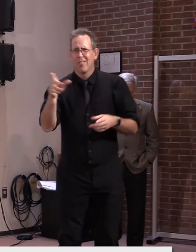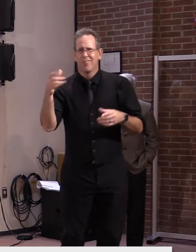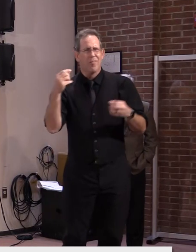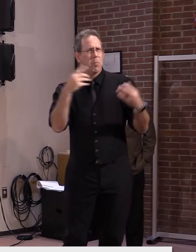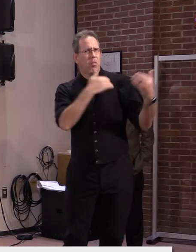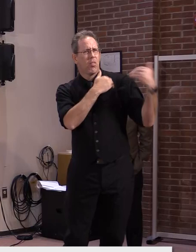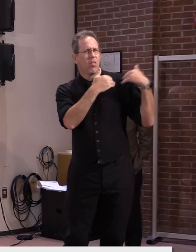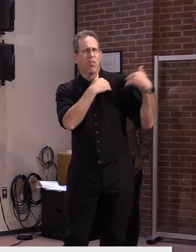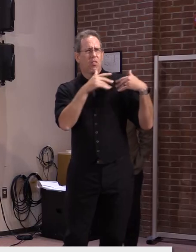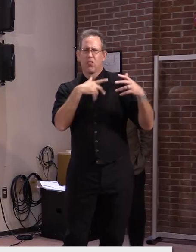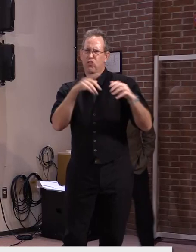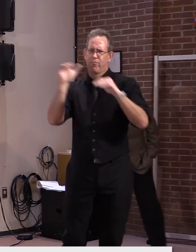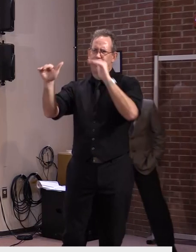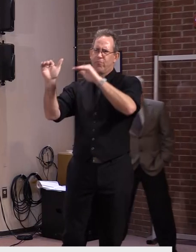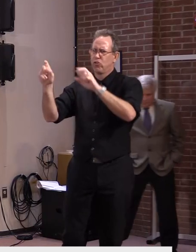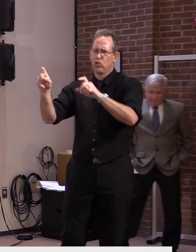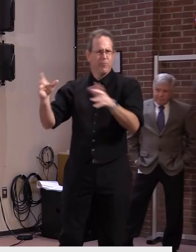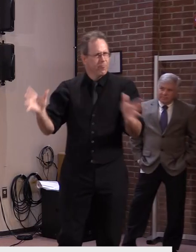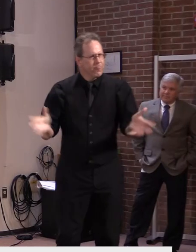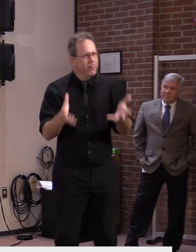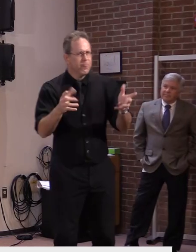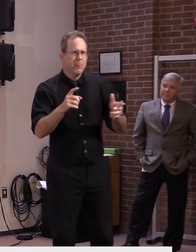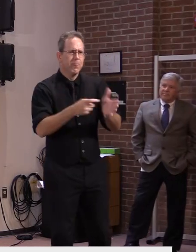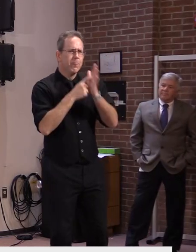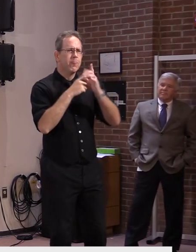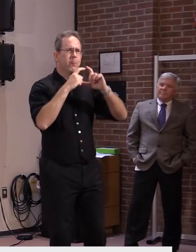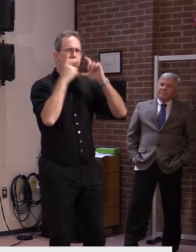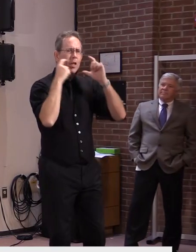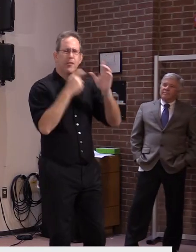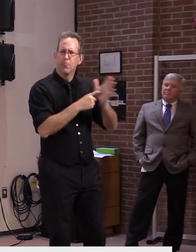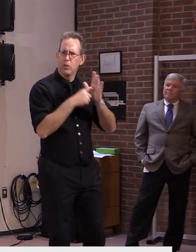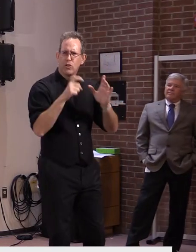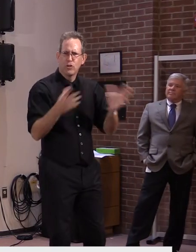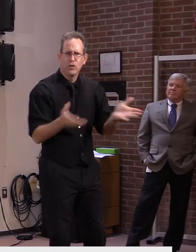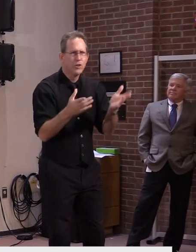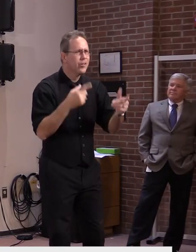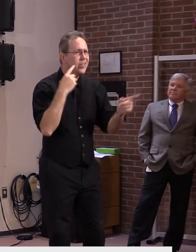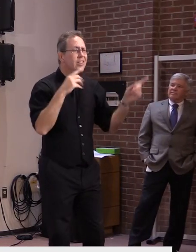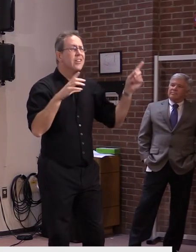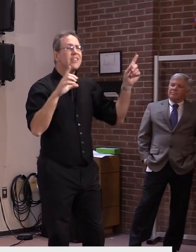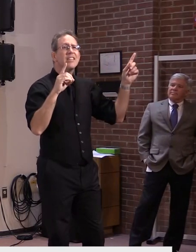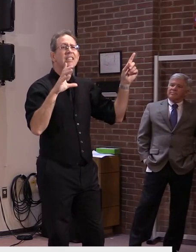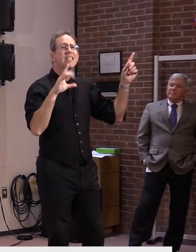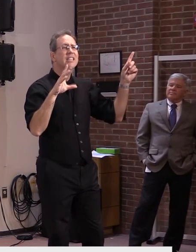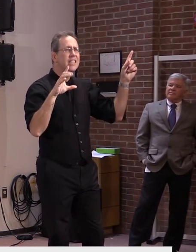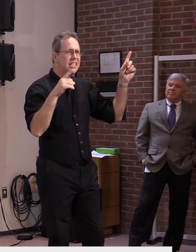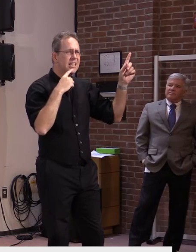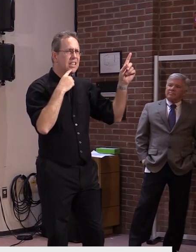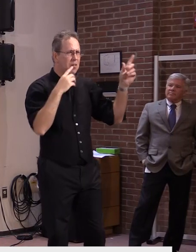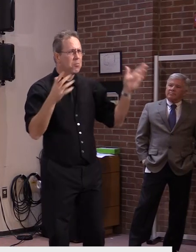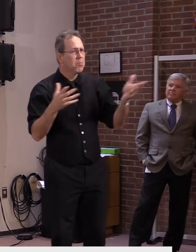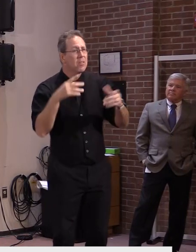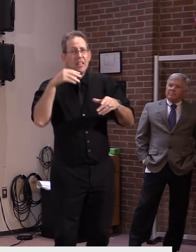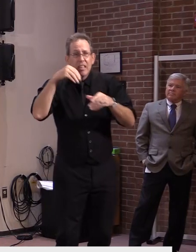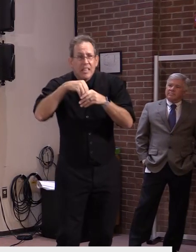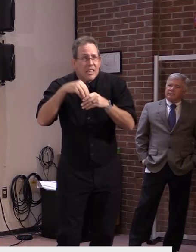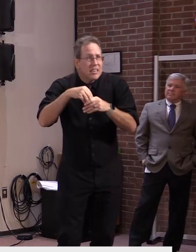what it is, everyone should wear a mask in public indoor settings. They're asking why the health department doesn't strengthen its guidance just a little bit to